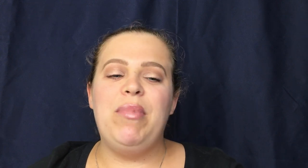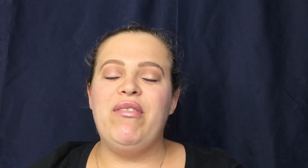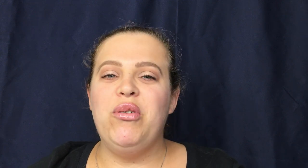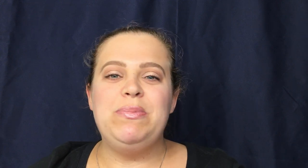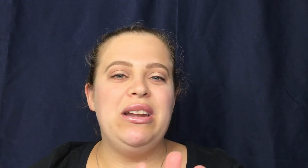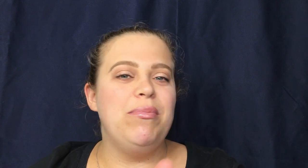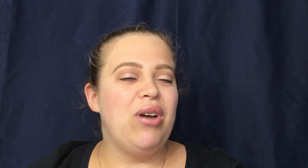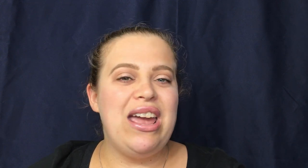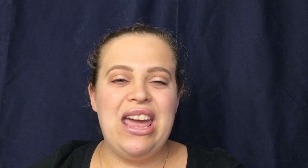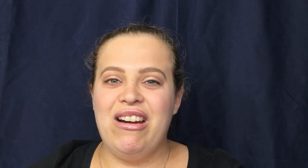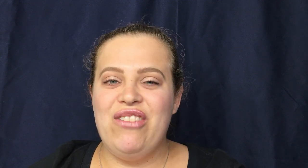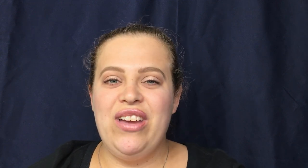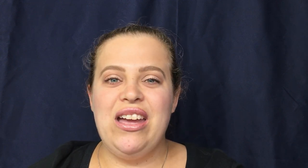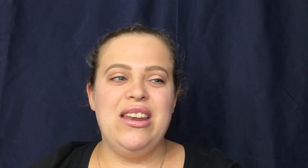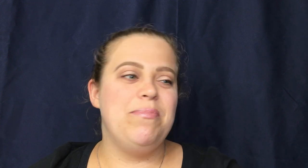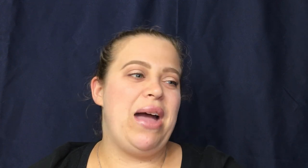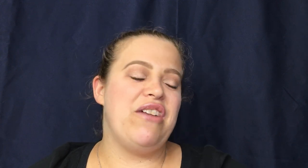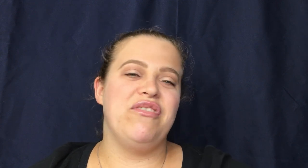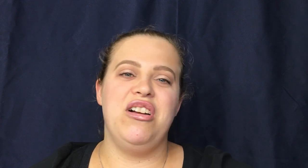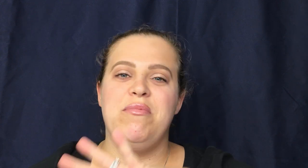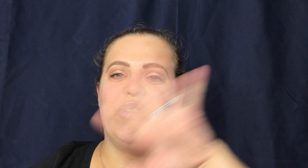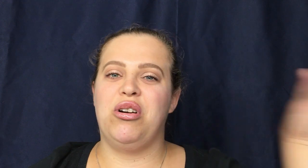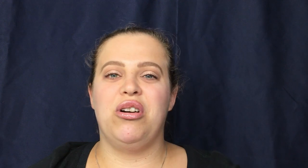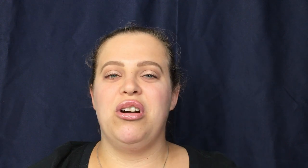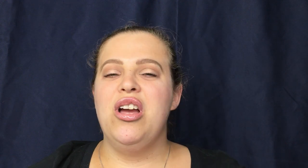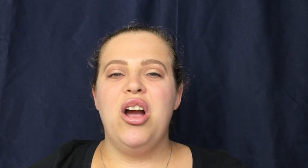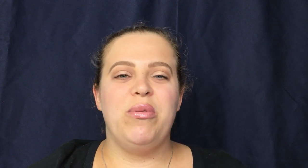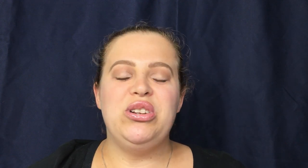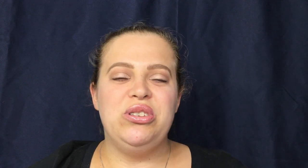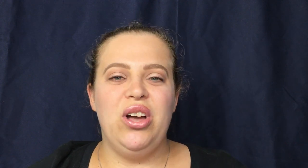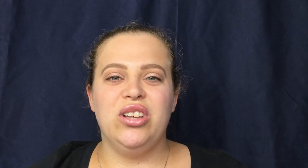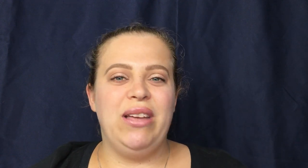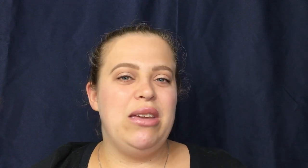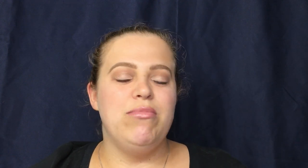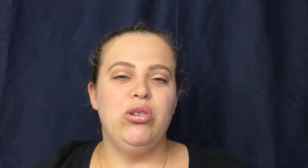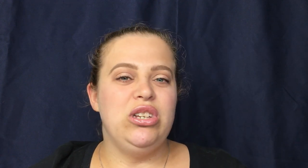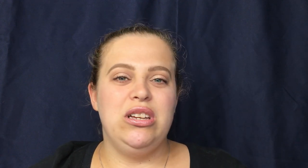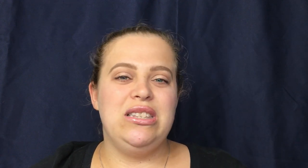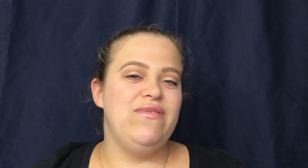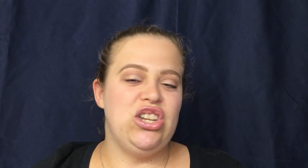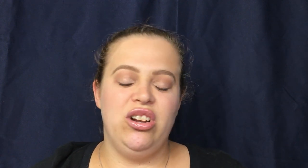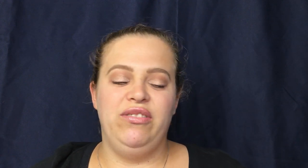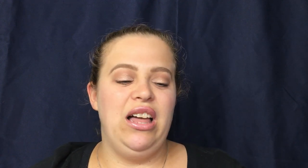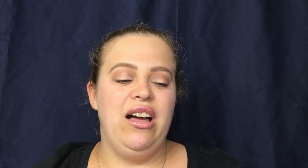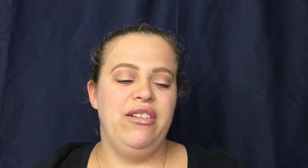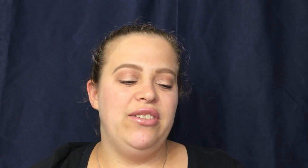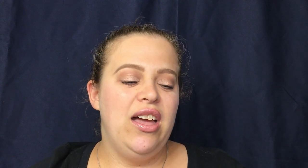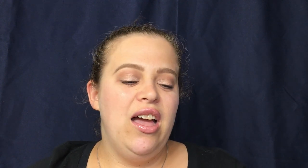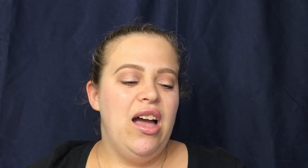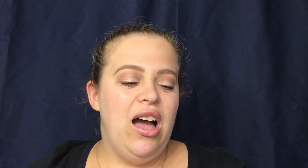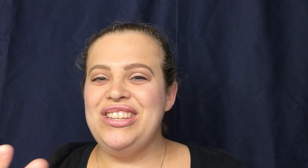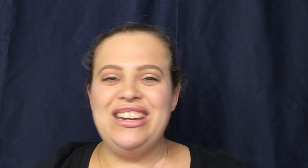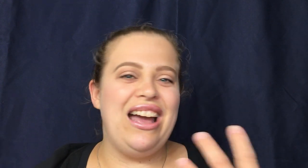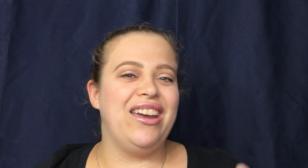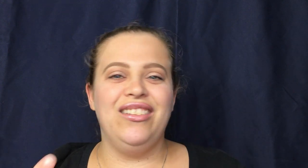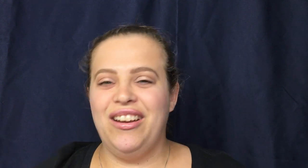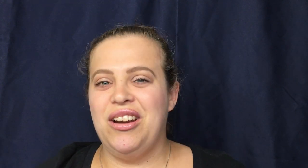I've always been a Mariah Carey fan, back from her original songs like Emotions and Vision of Love, Christina Aguilera,